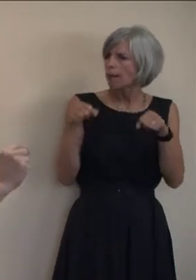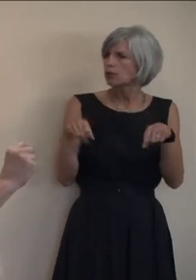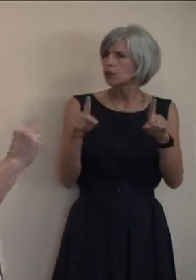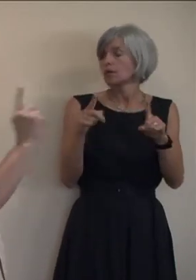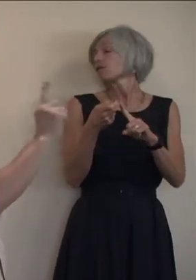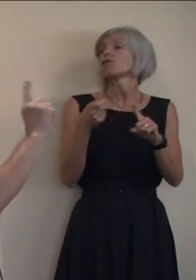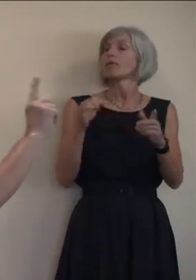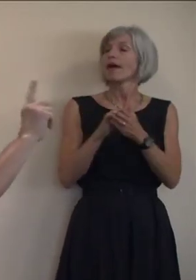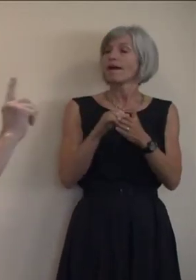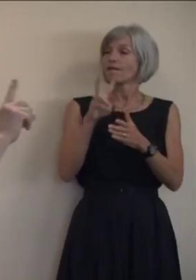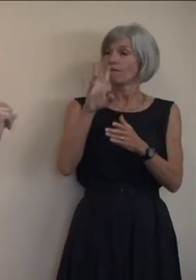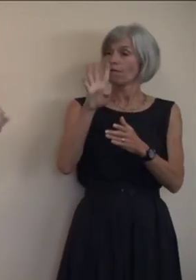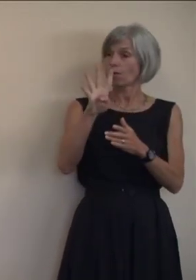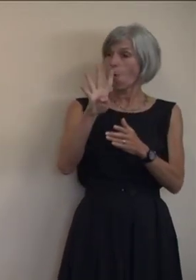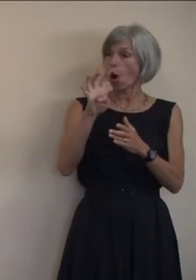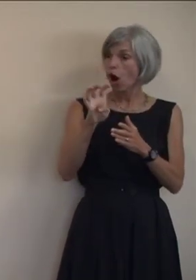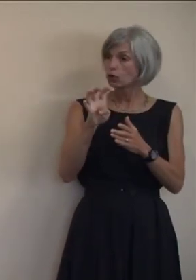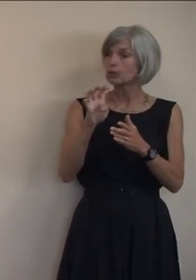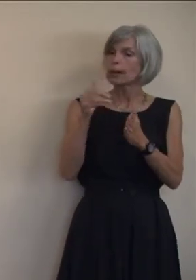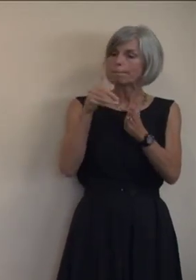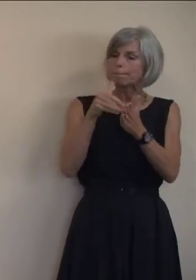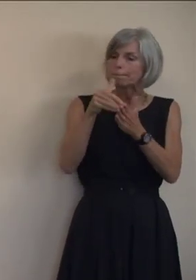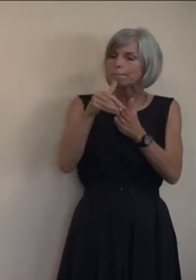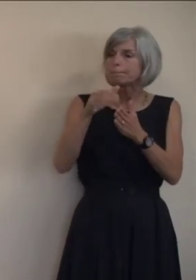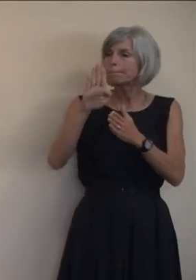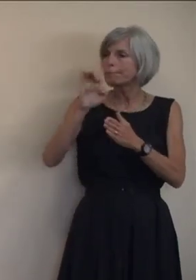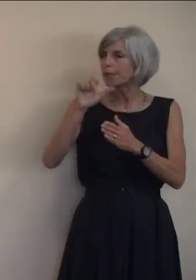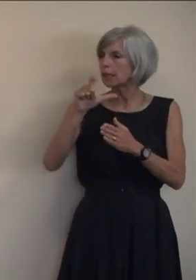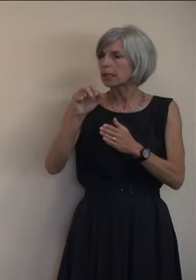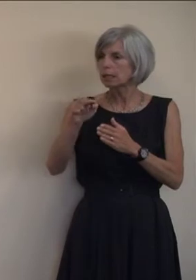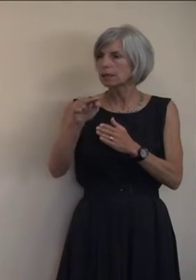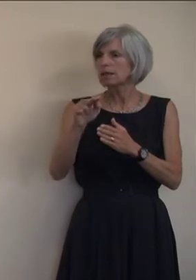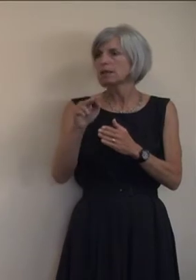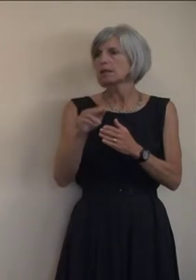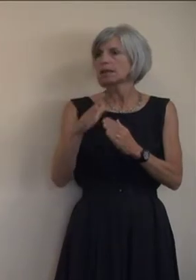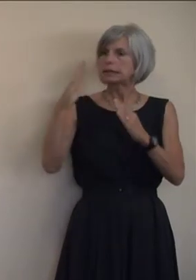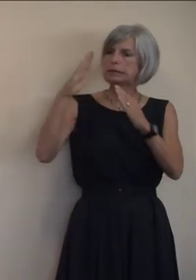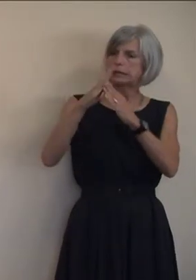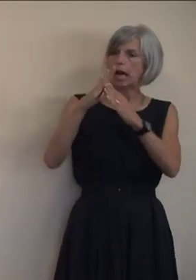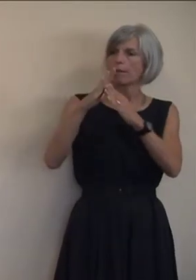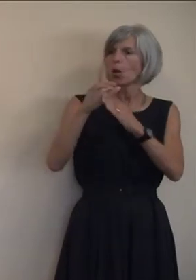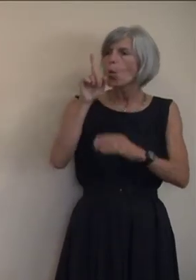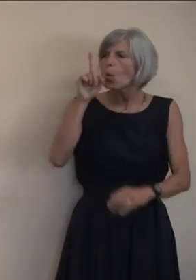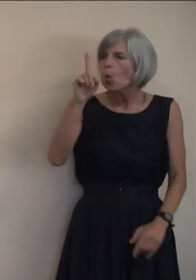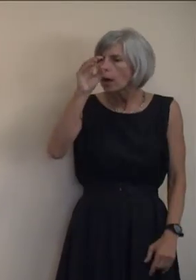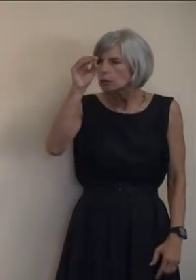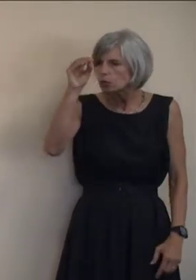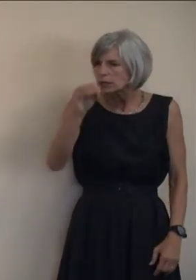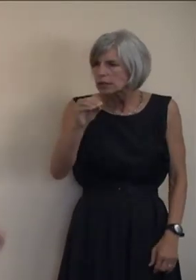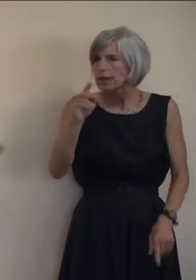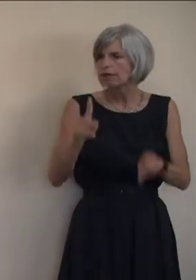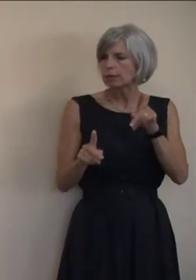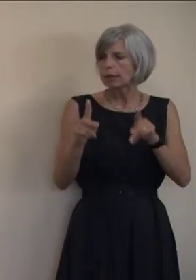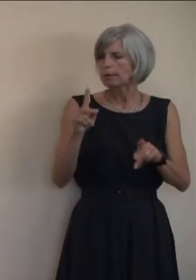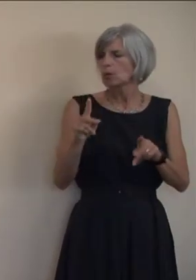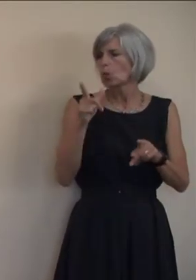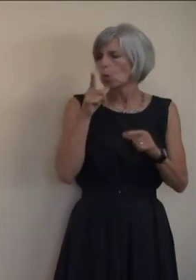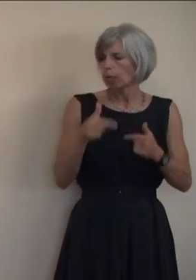$400 billion, the top 1% receives about 60% of those benefits.